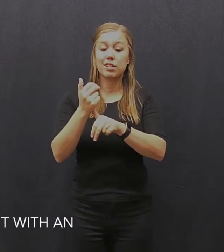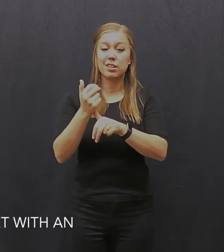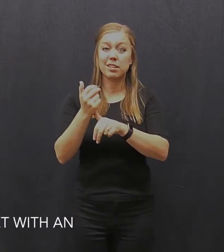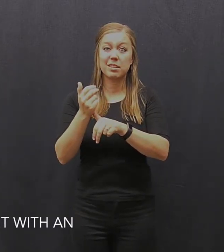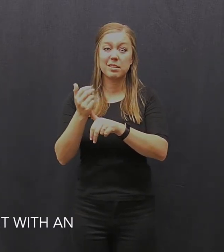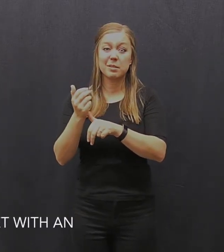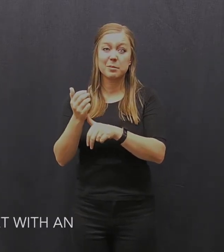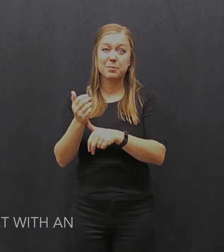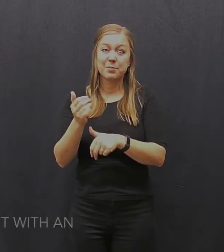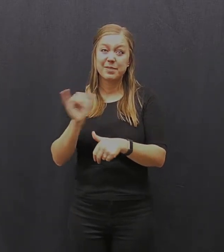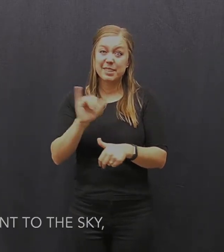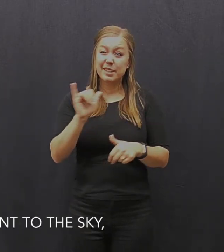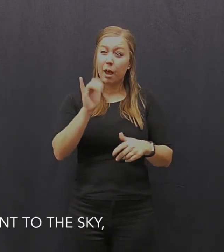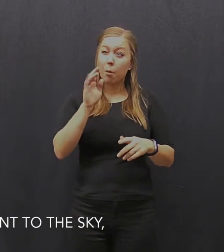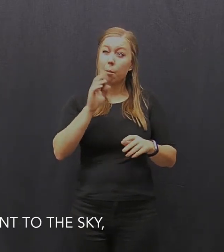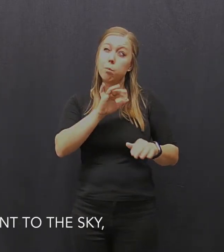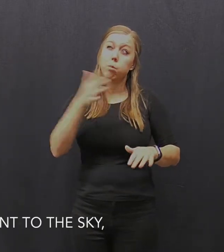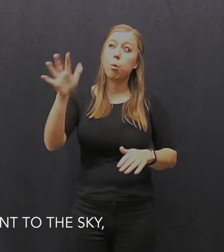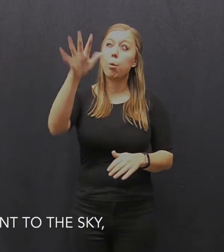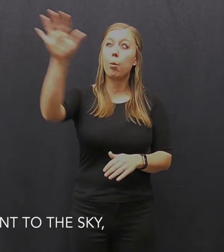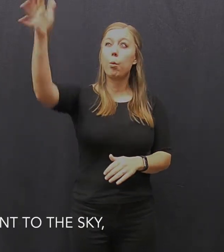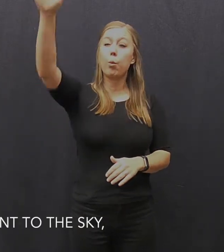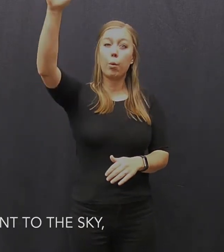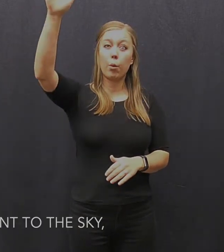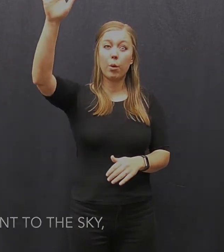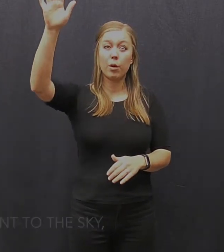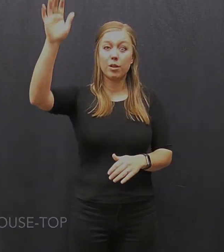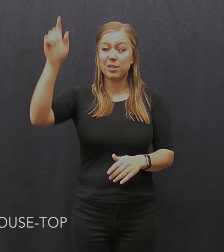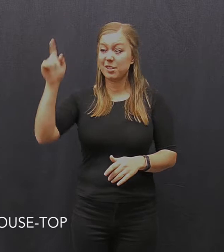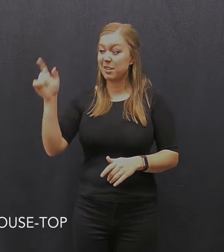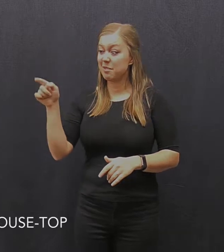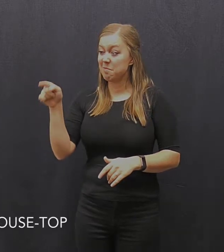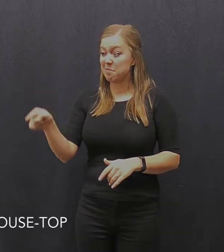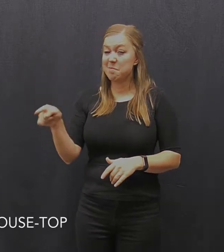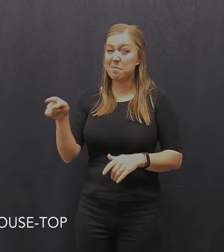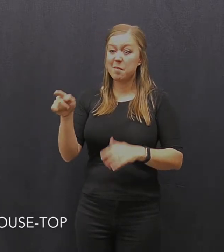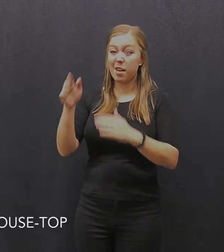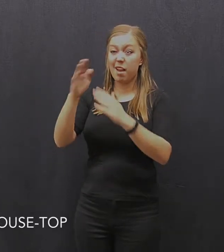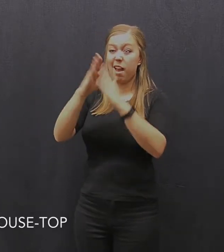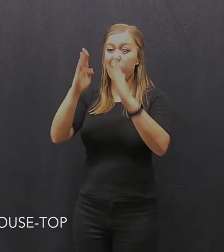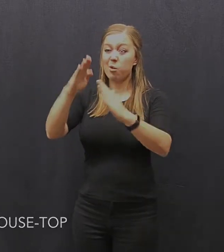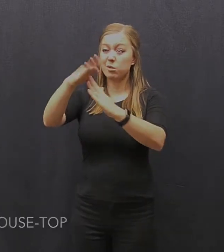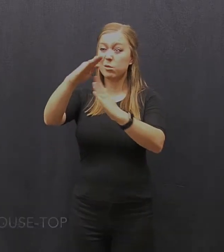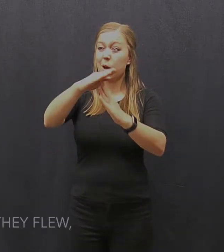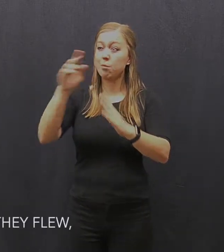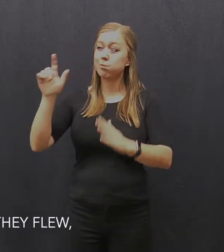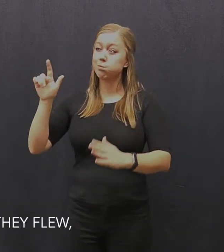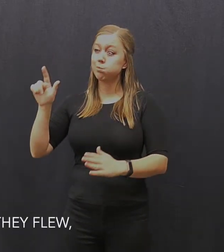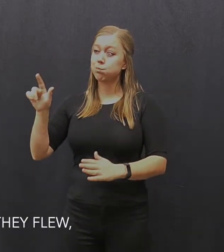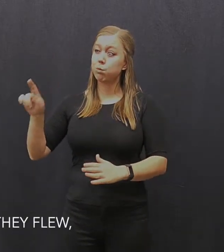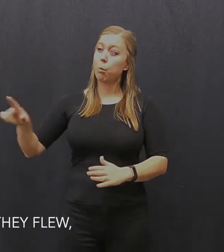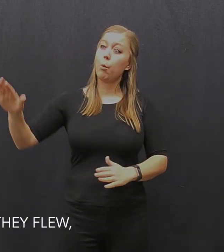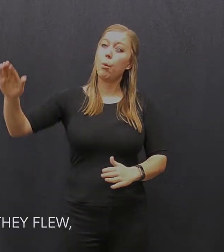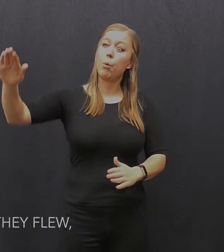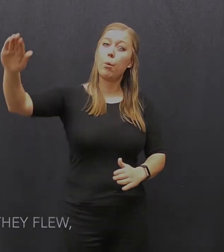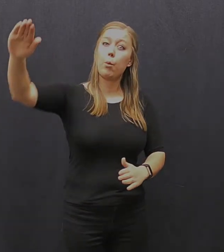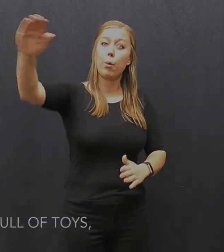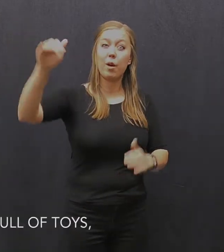an obstacle, mount to the sky. So up to the housetop the coursers they flew, with a sleigh full of toys, and